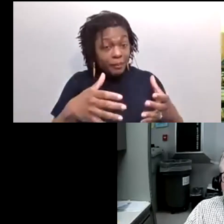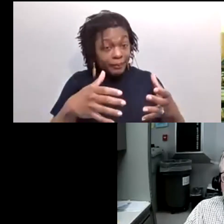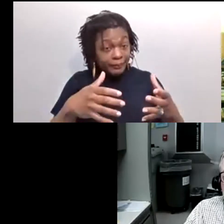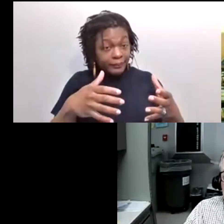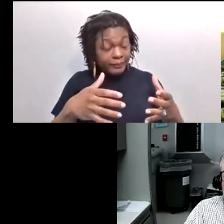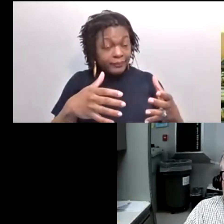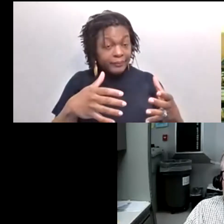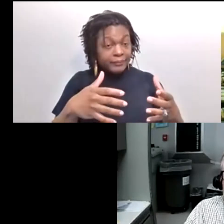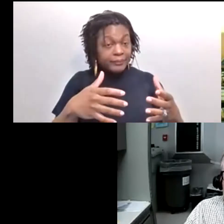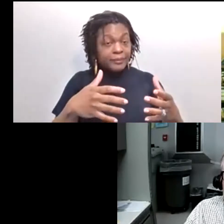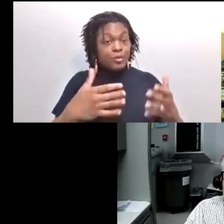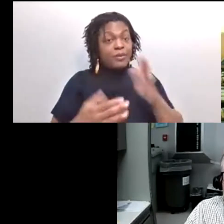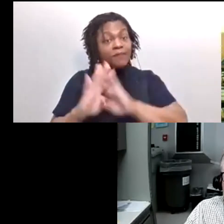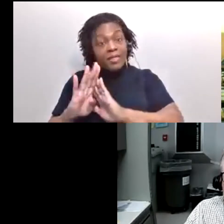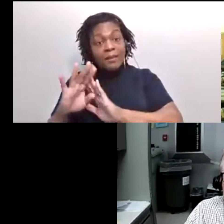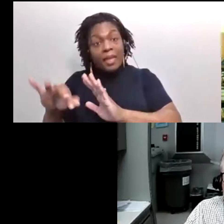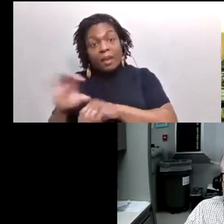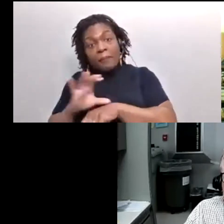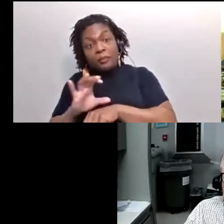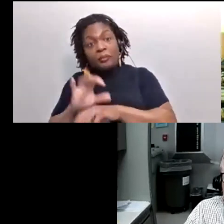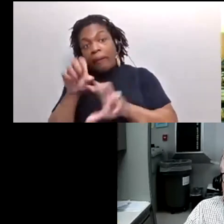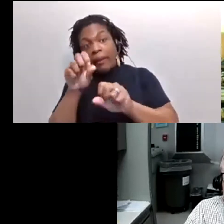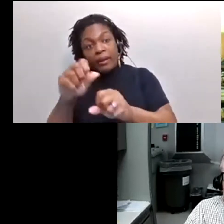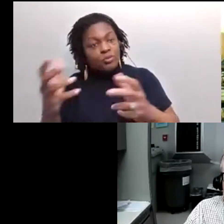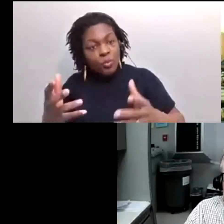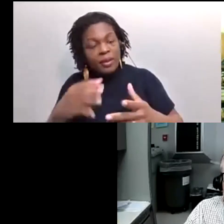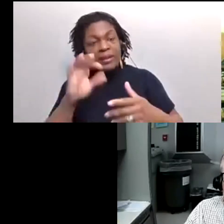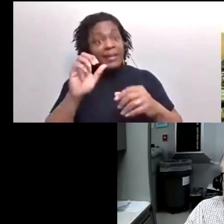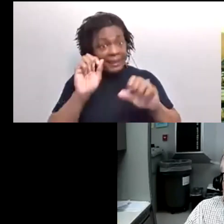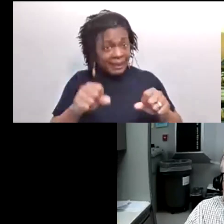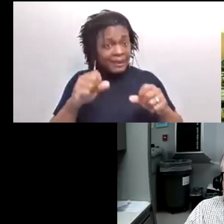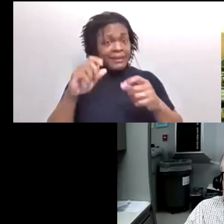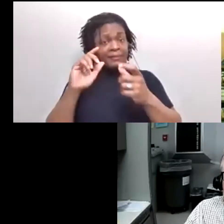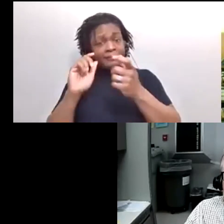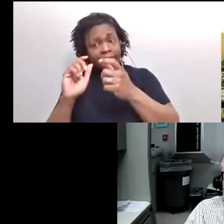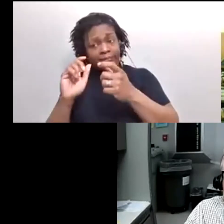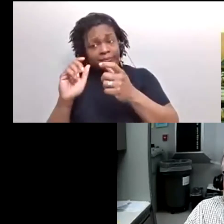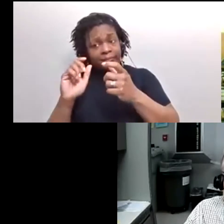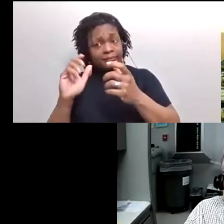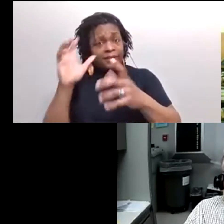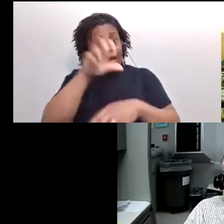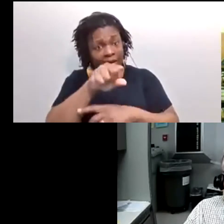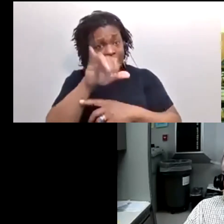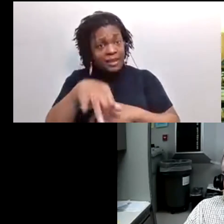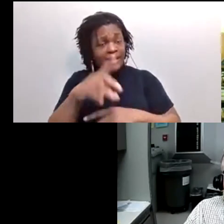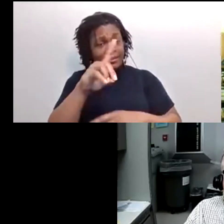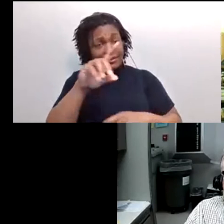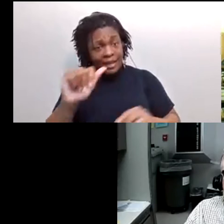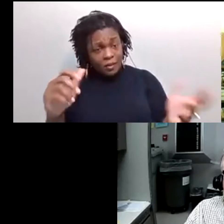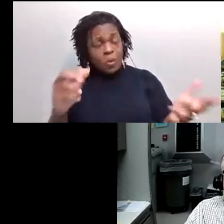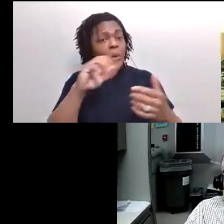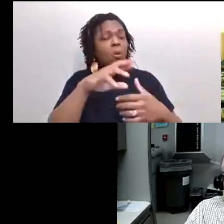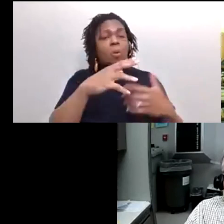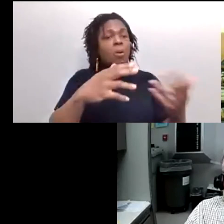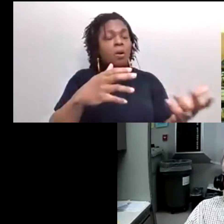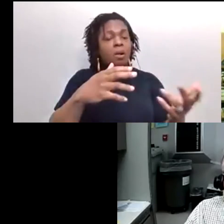And that the people that are actually using that technology for this purpose actually understand this,